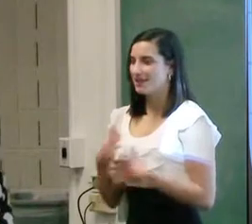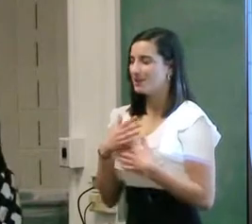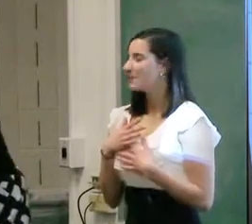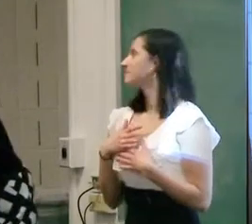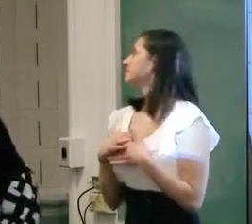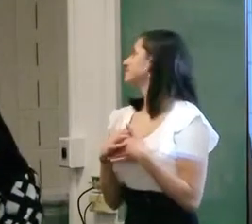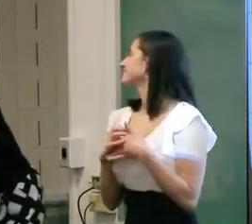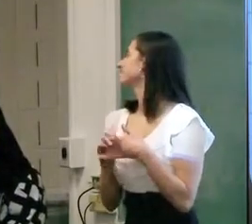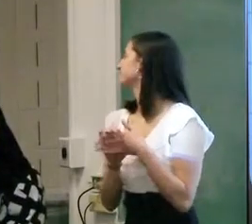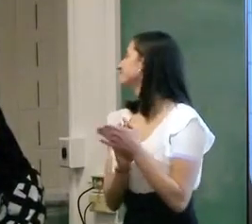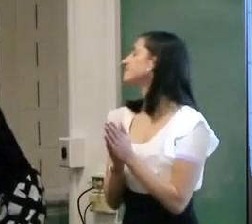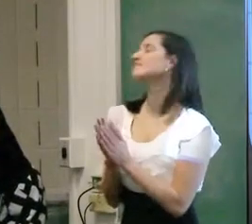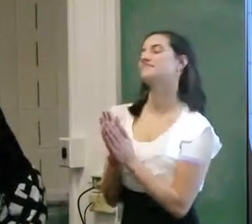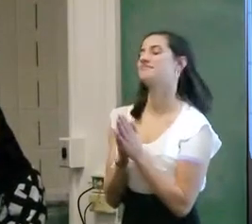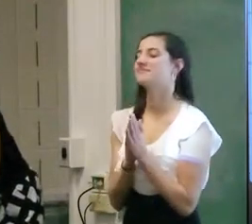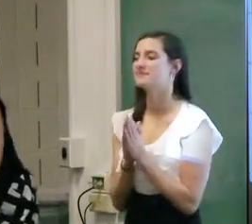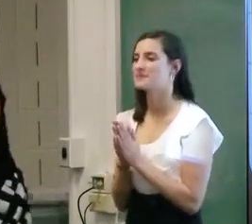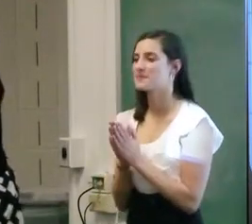Okay,